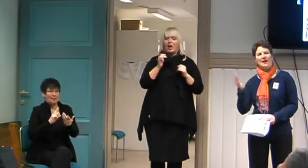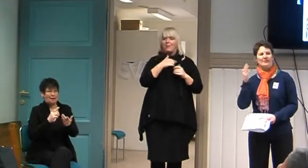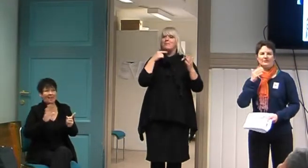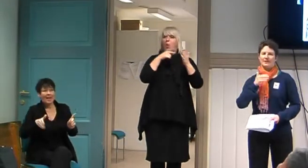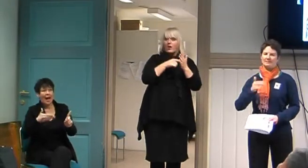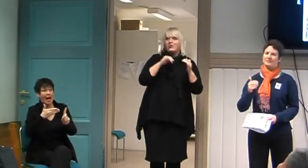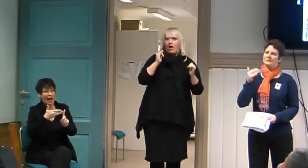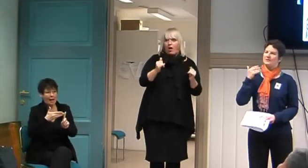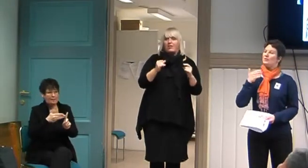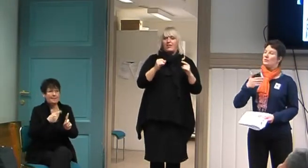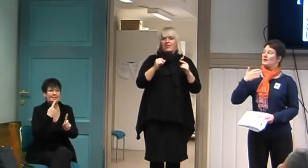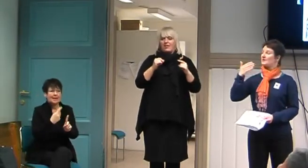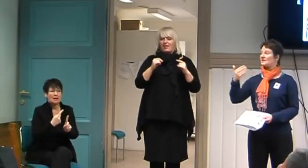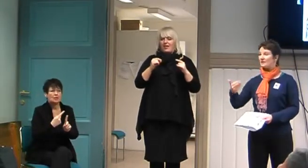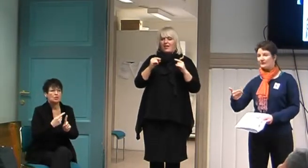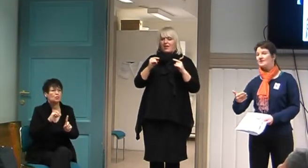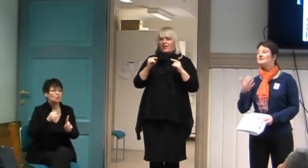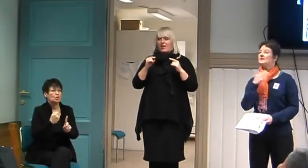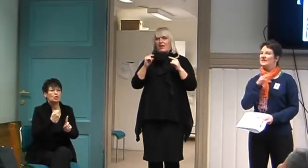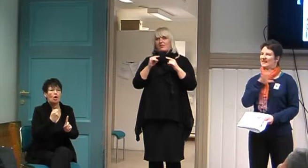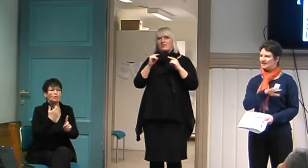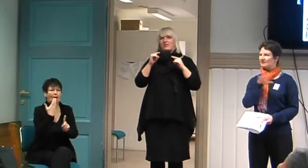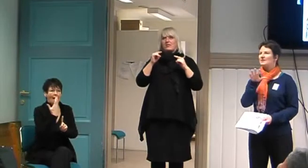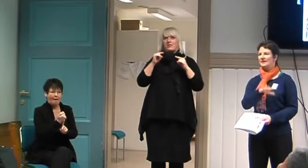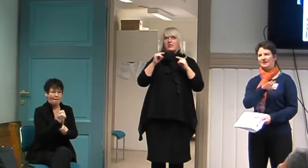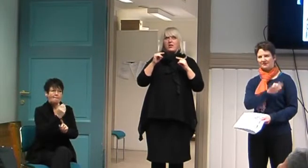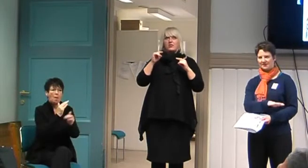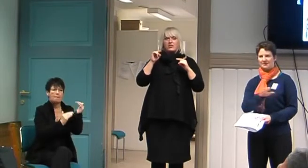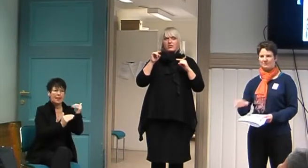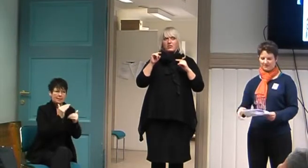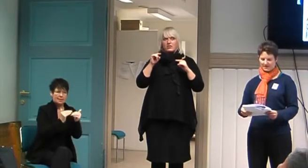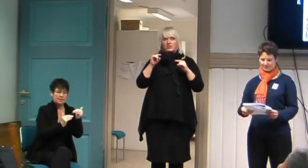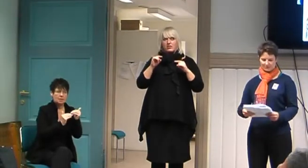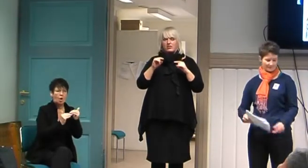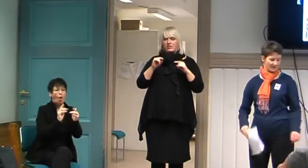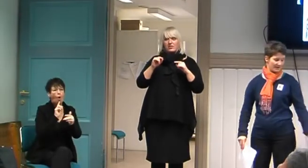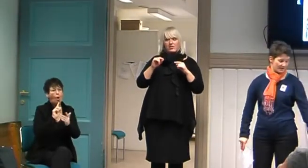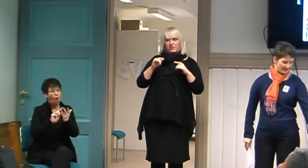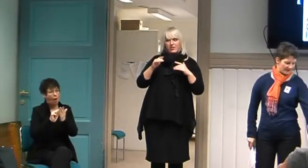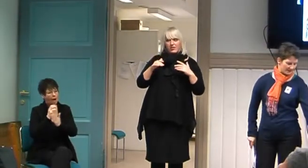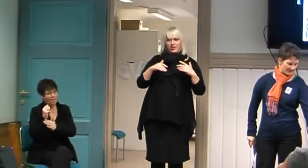now have a building or a service that isn't thinking of disabled people.